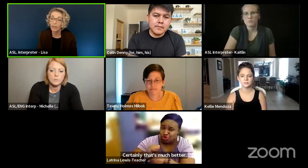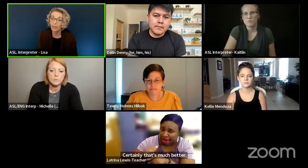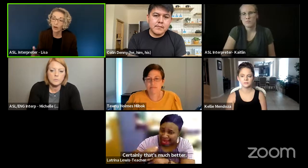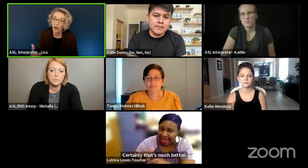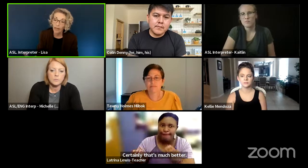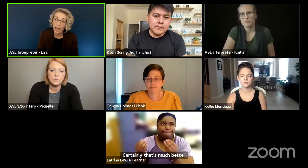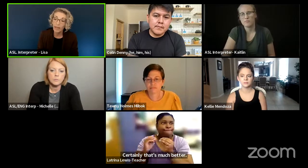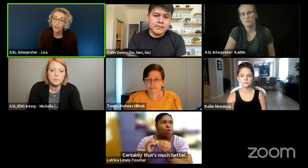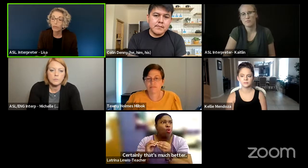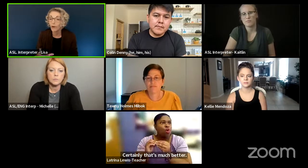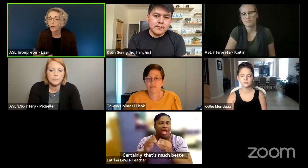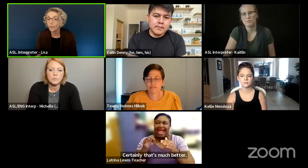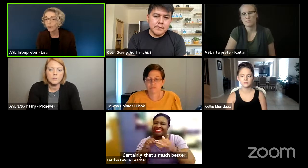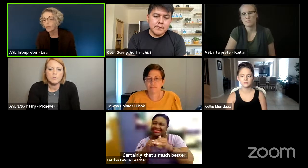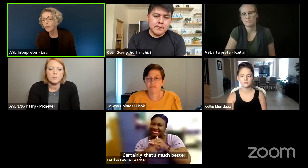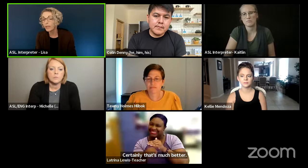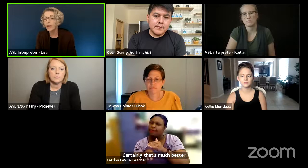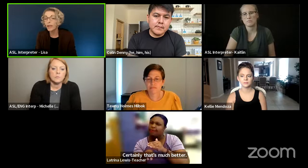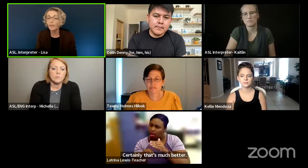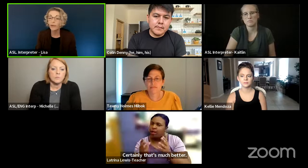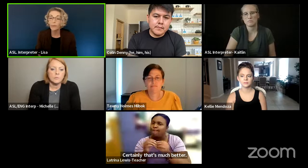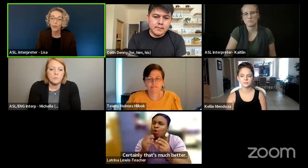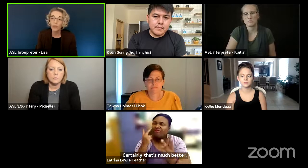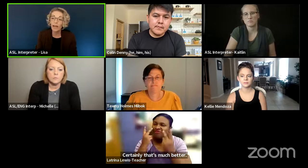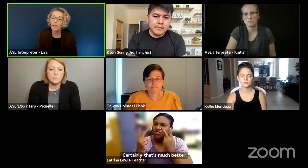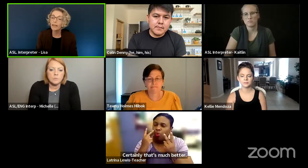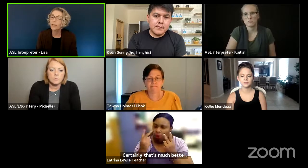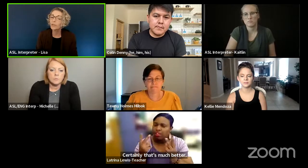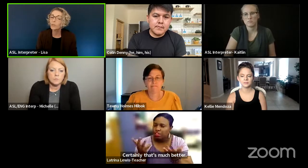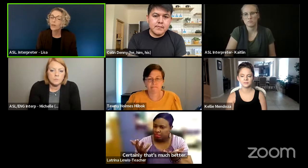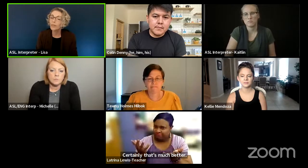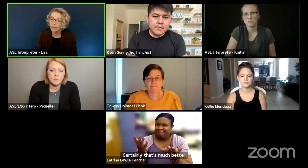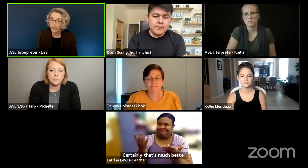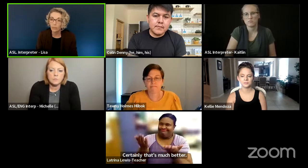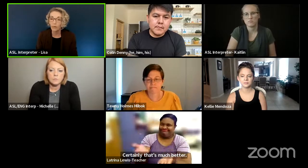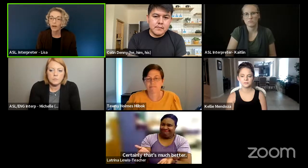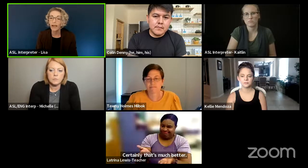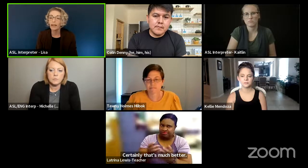more. You can go online, you can go in person, there's more training,